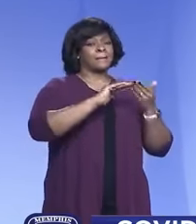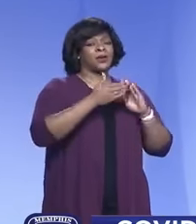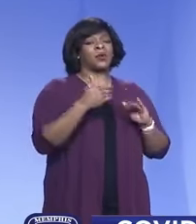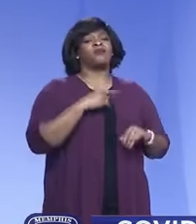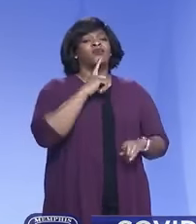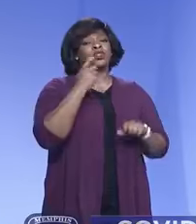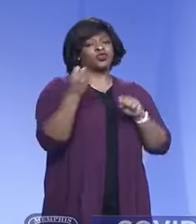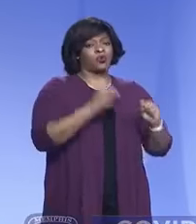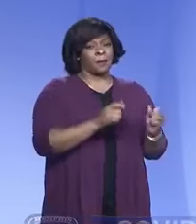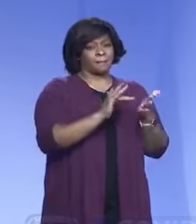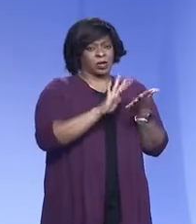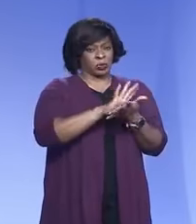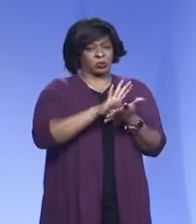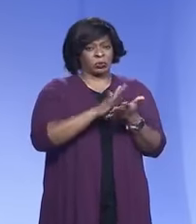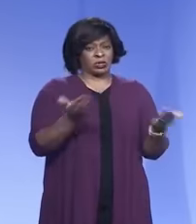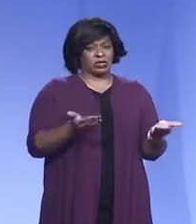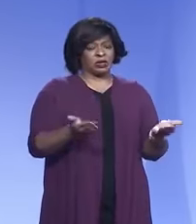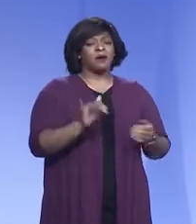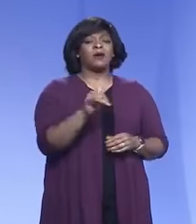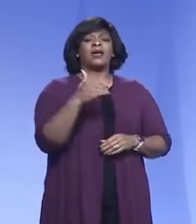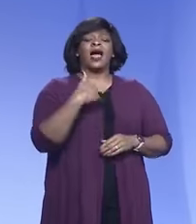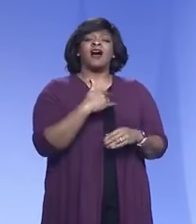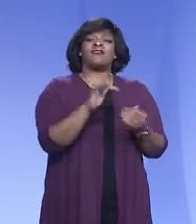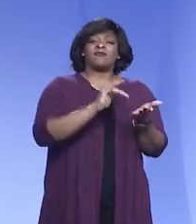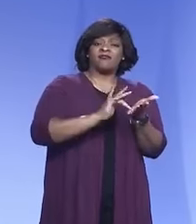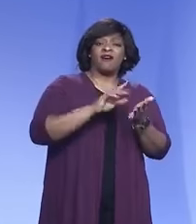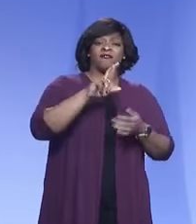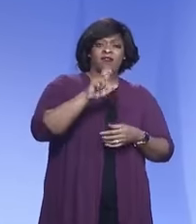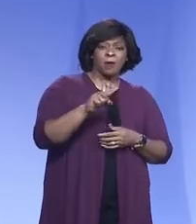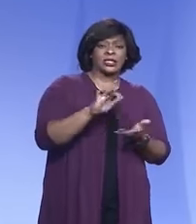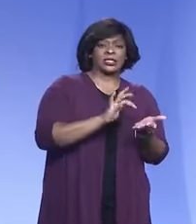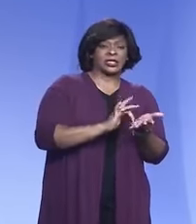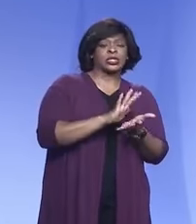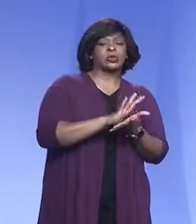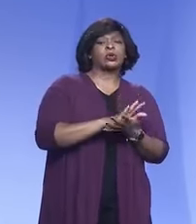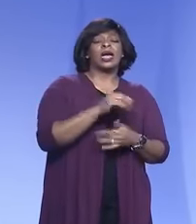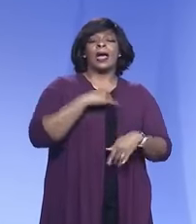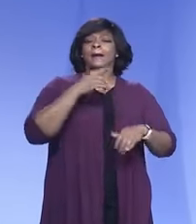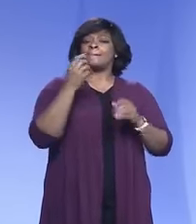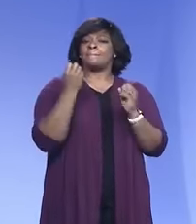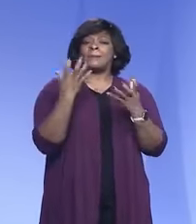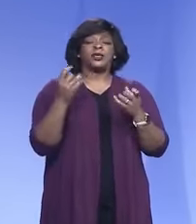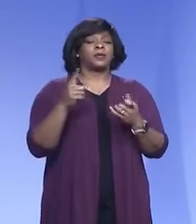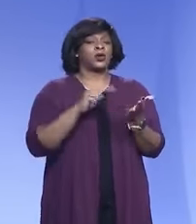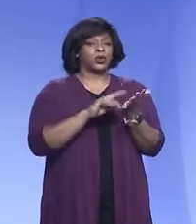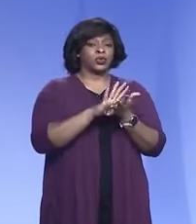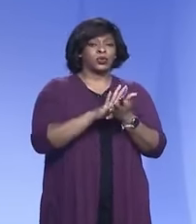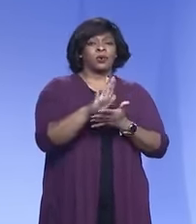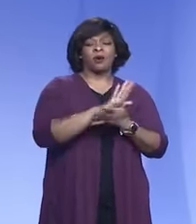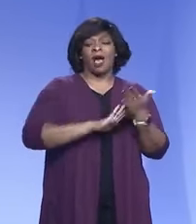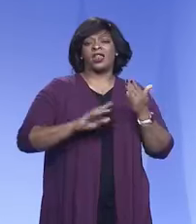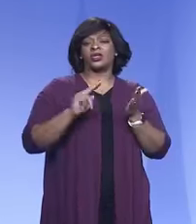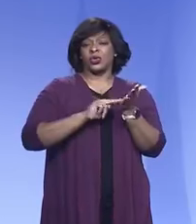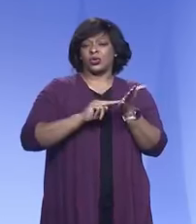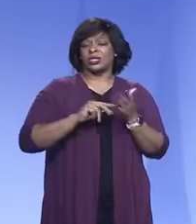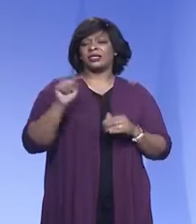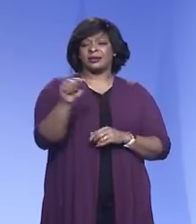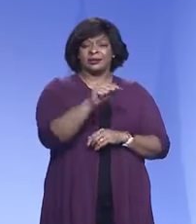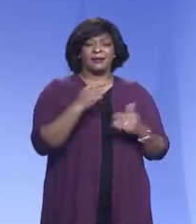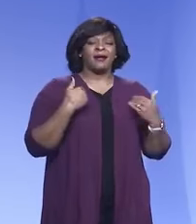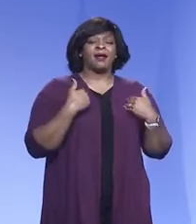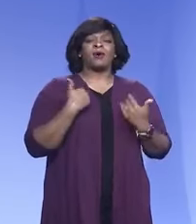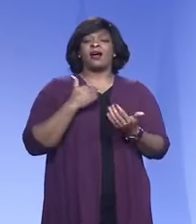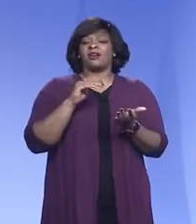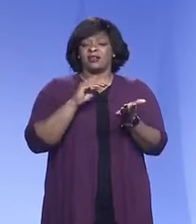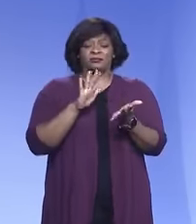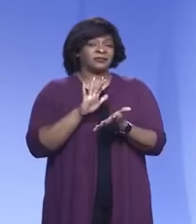really strong medical school, but we also have a pharmacy school. We have multiple nursing schools or colleges of nursing. We have a